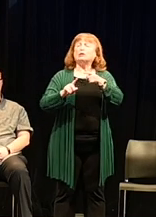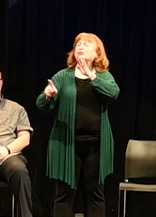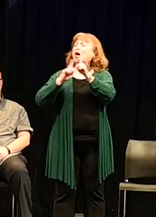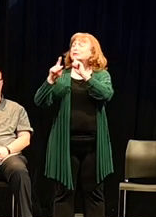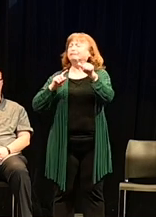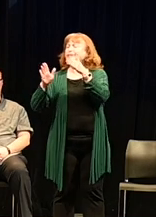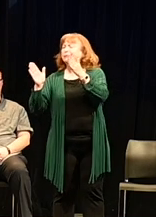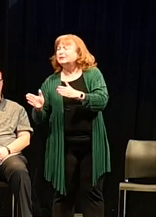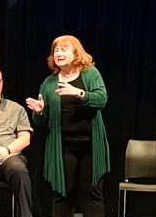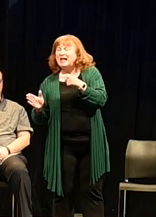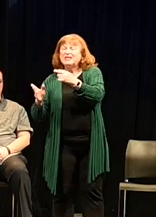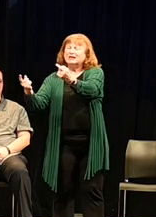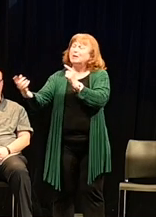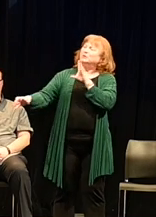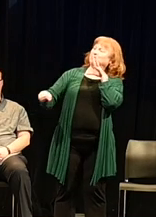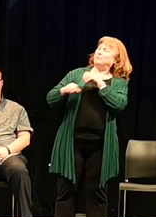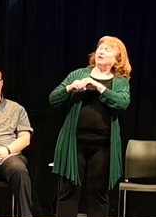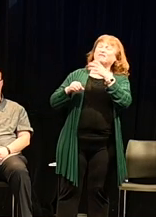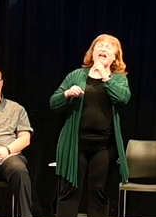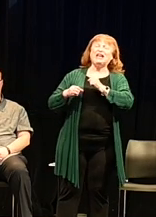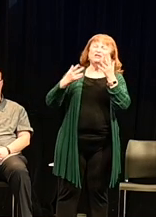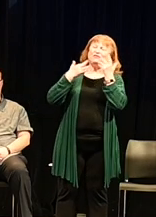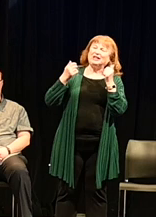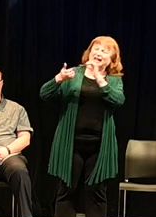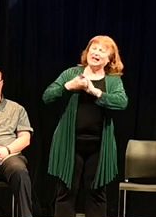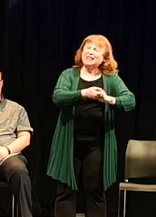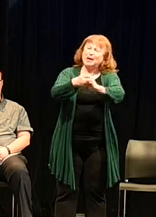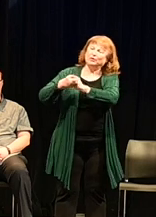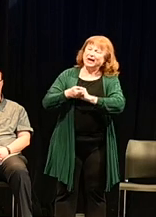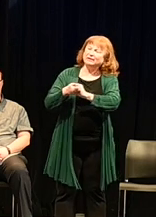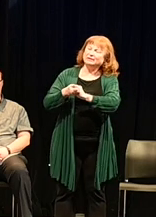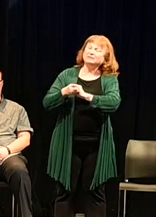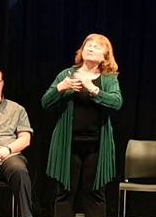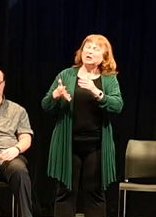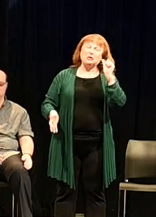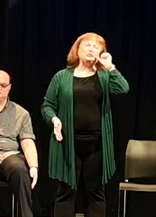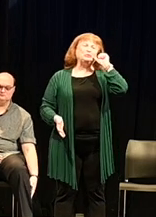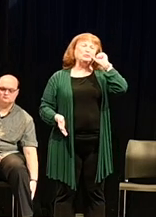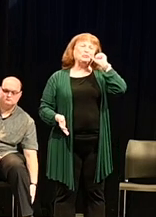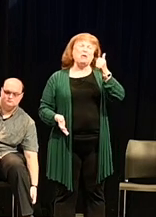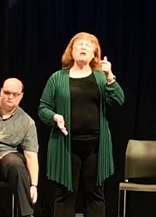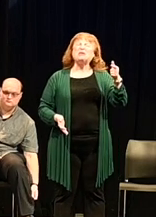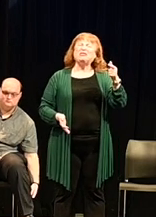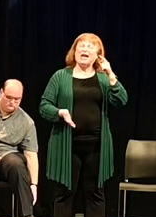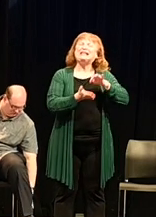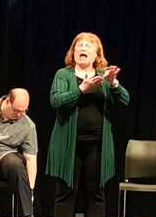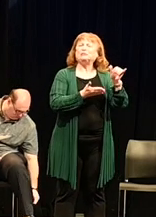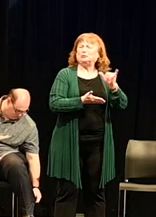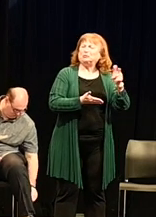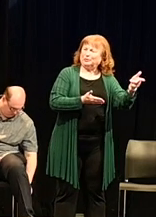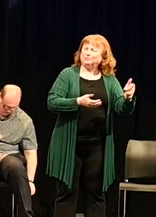to someone and they come and be part of Age-Friendly Collaborate, tomorrow they're going to count